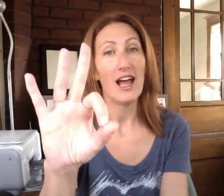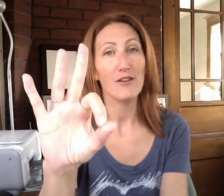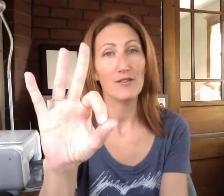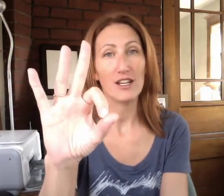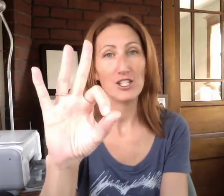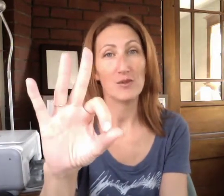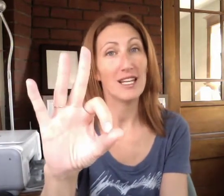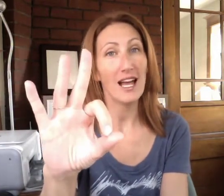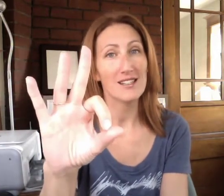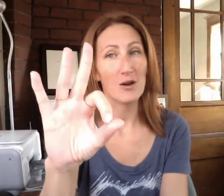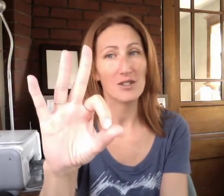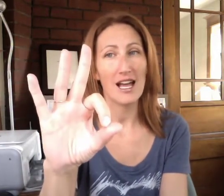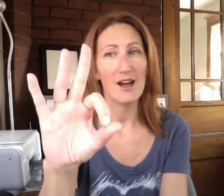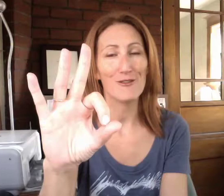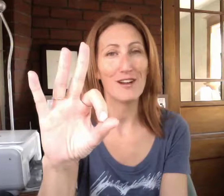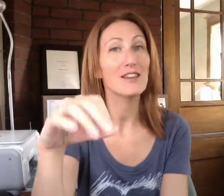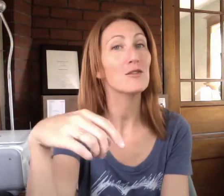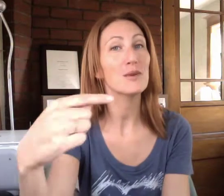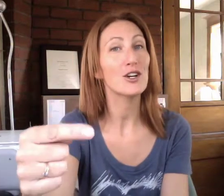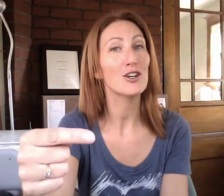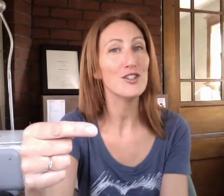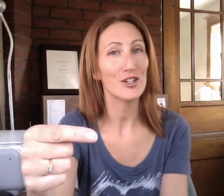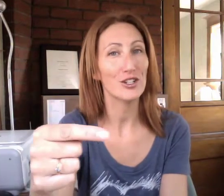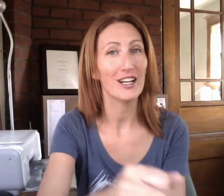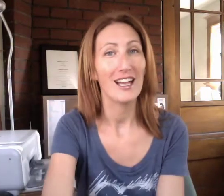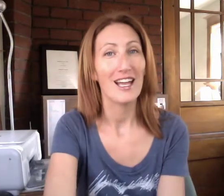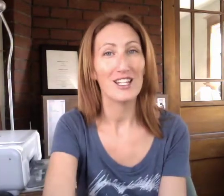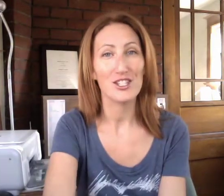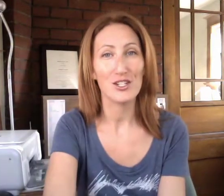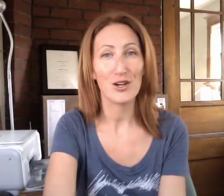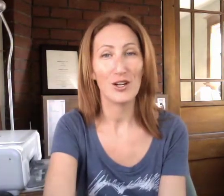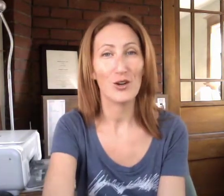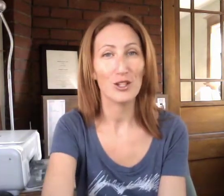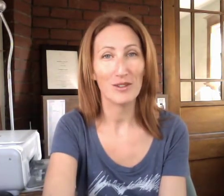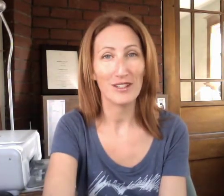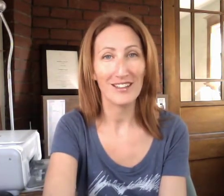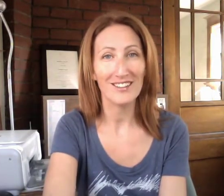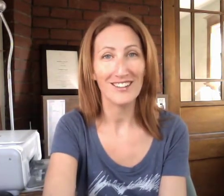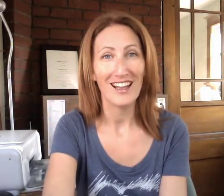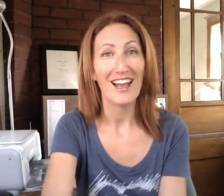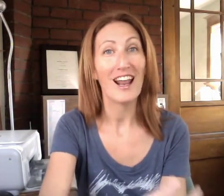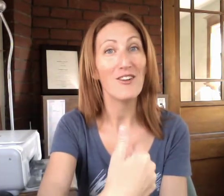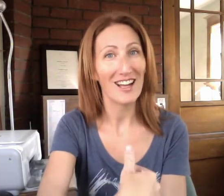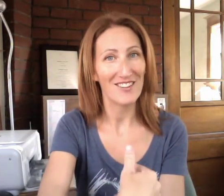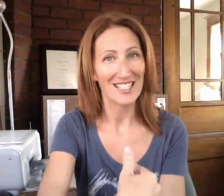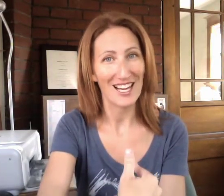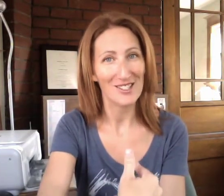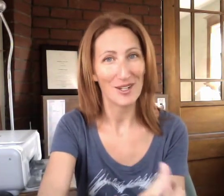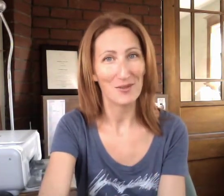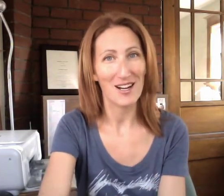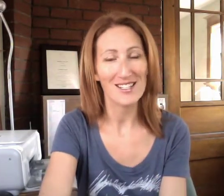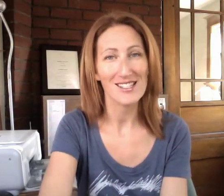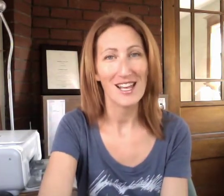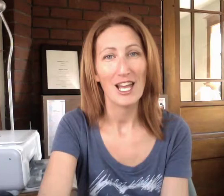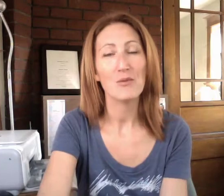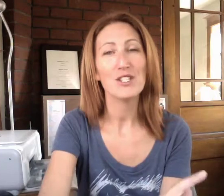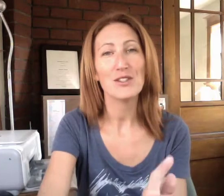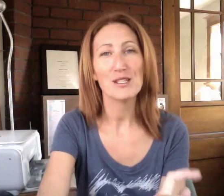F, and she would guess that was F. And then it would be her turn, and she'd try and hold up a letter, and I would have to guess what it was. And we'd do this back